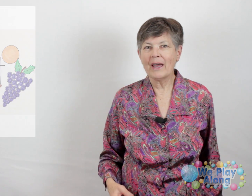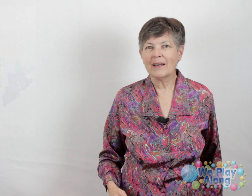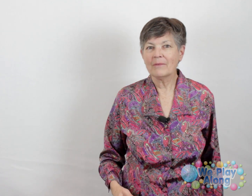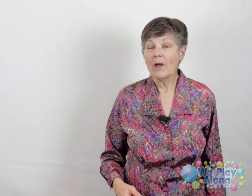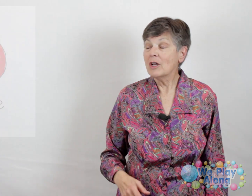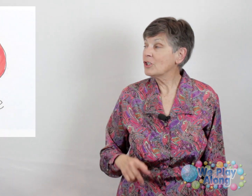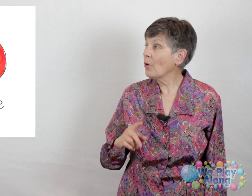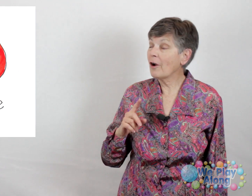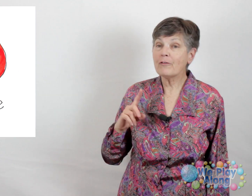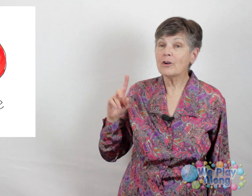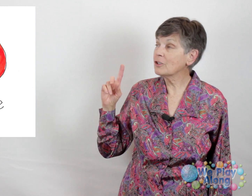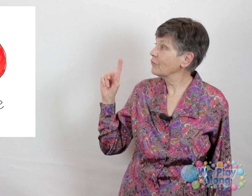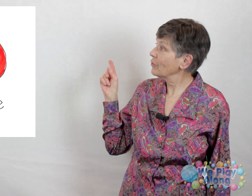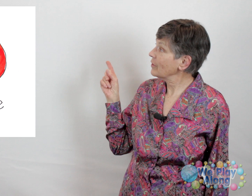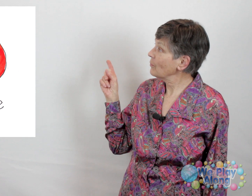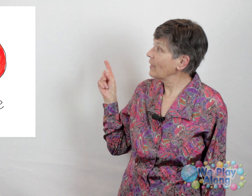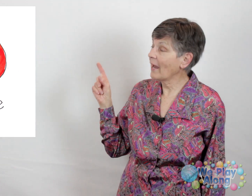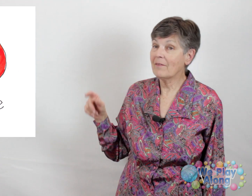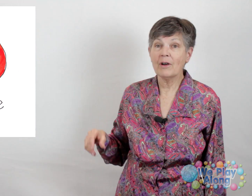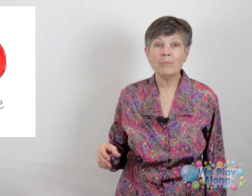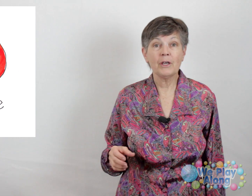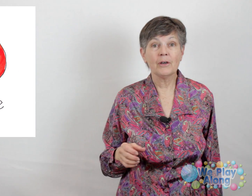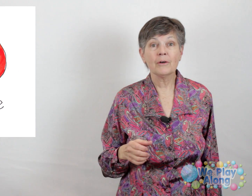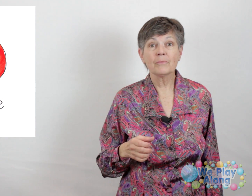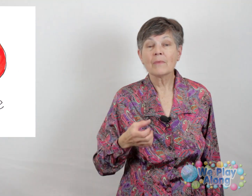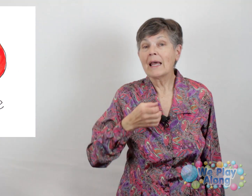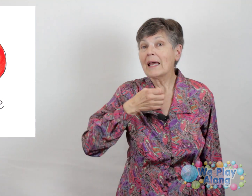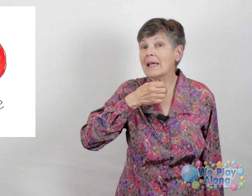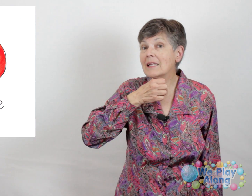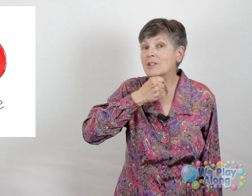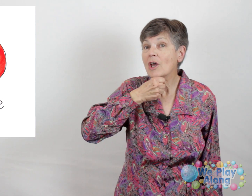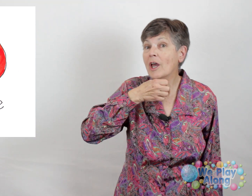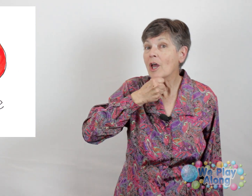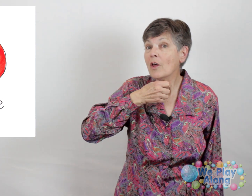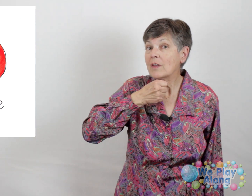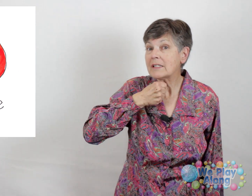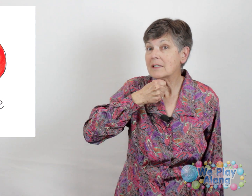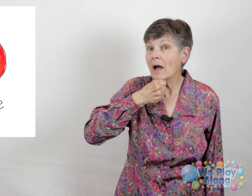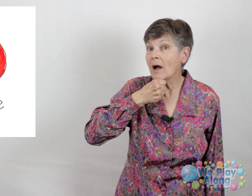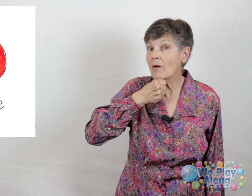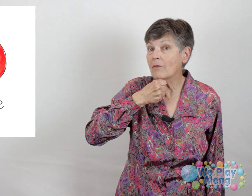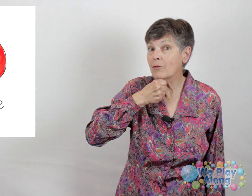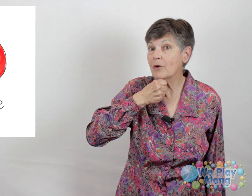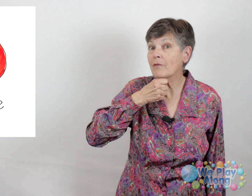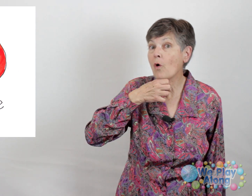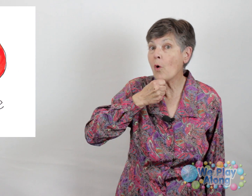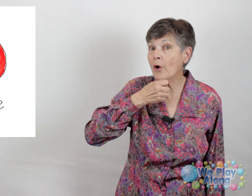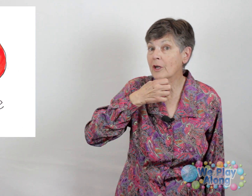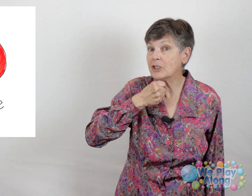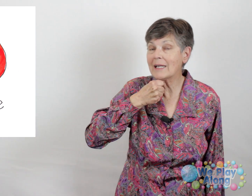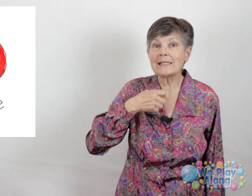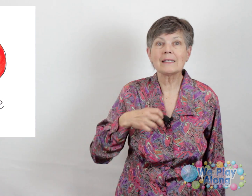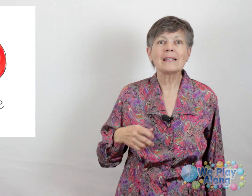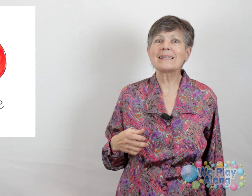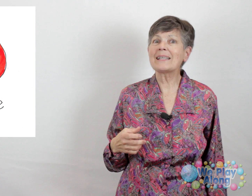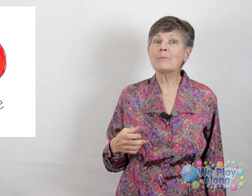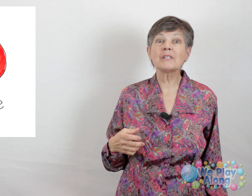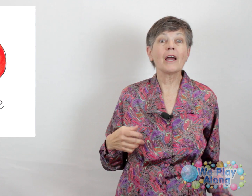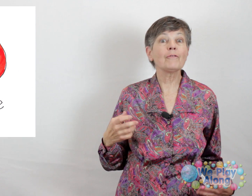brain. So our first fruit that we have up here is this fruit of orange, and it's the same sign for